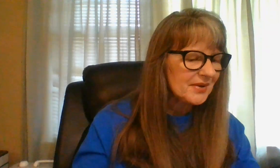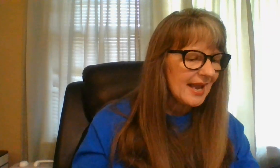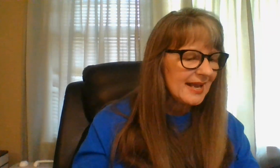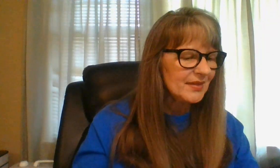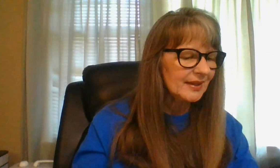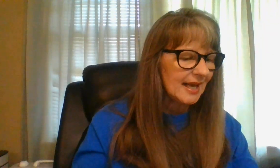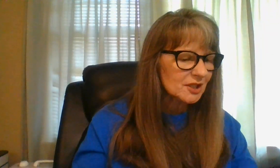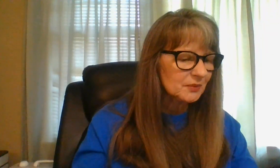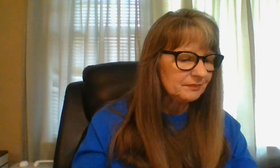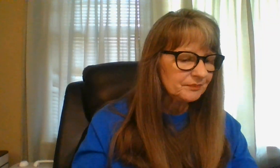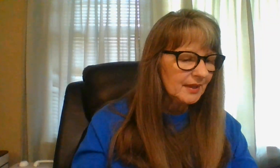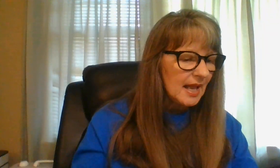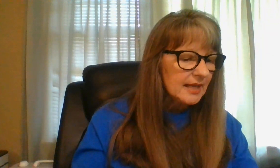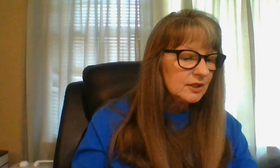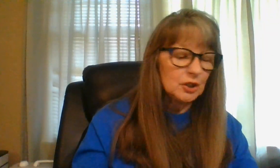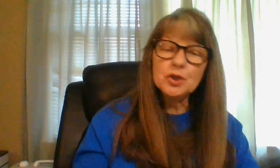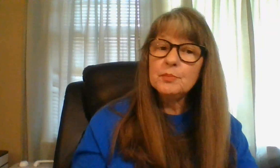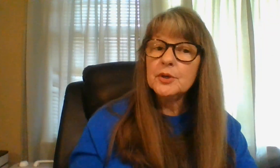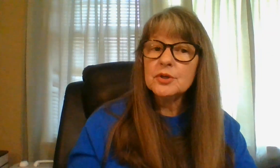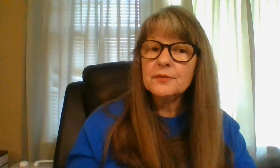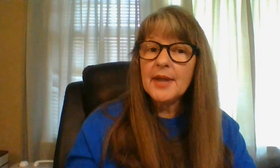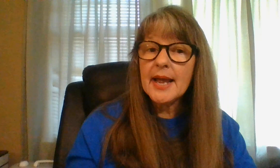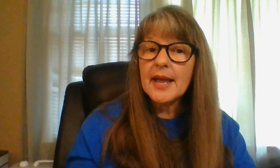Okay, and then the last one. Did you put your flag up?